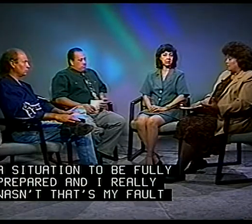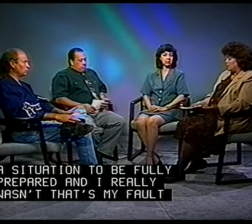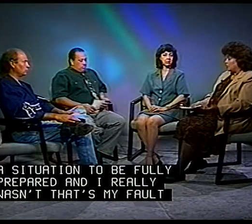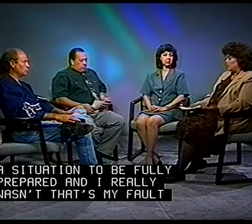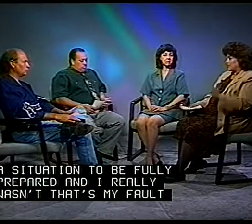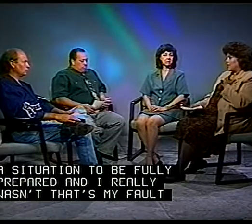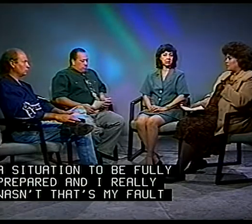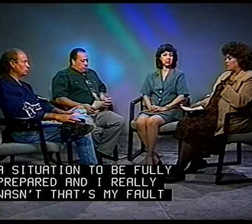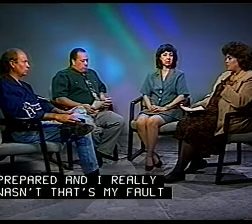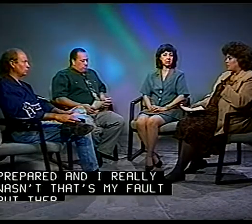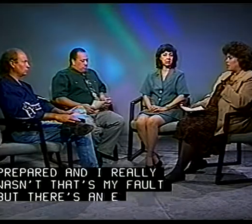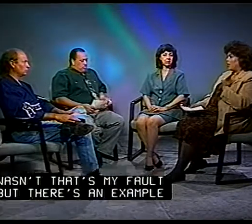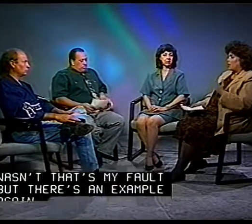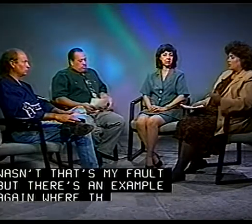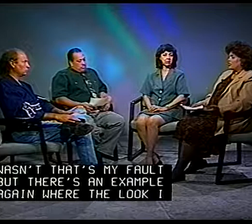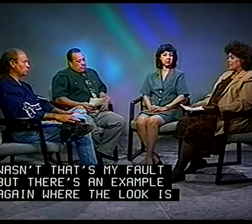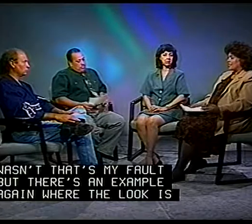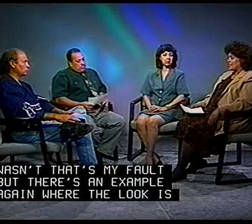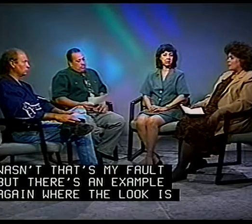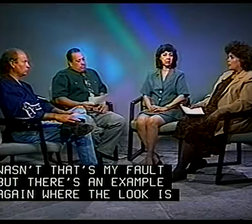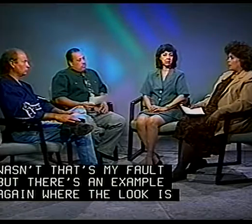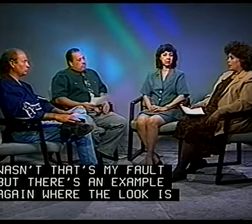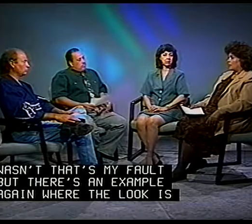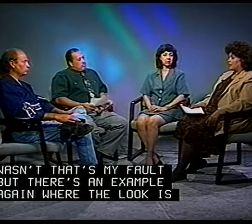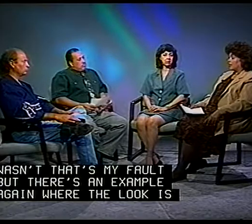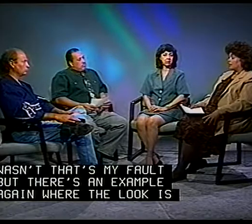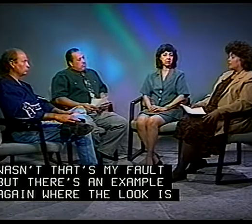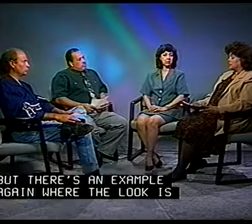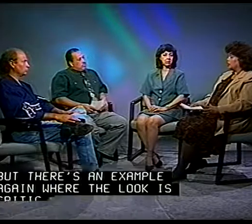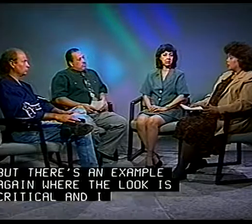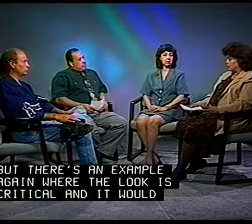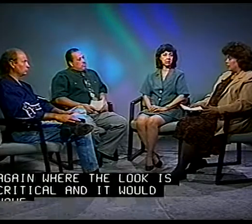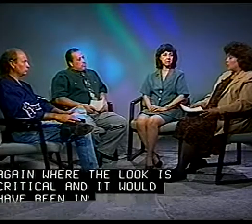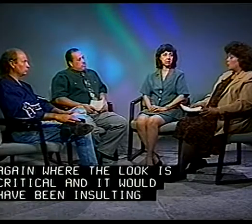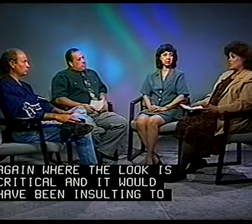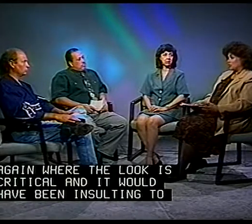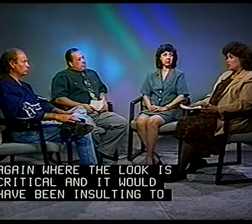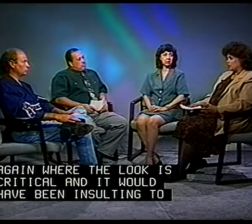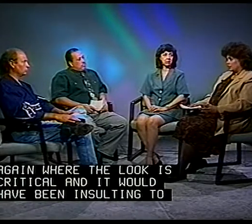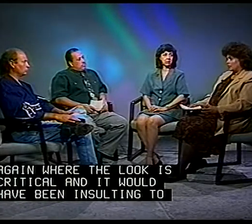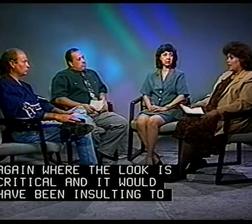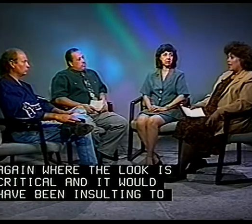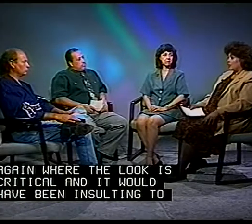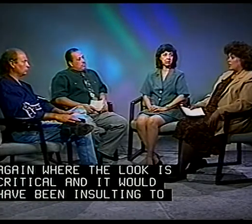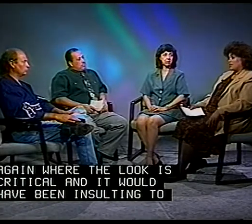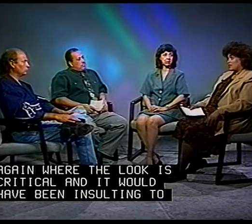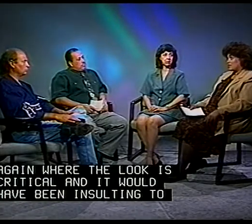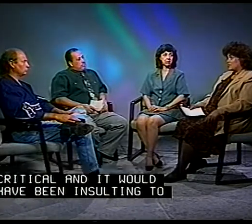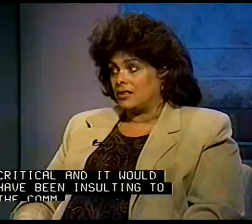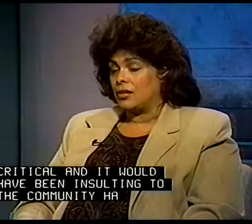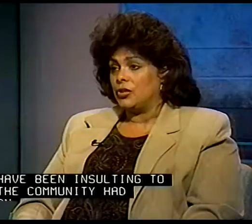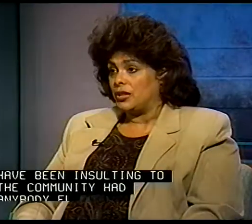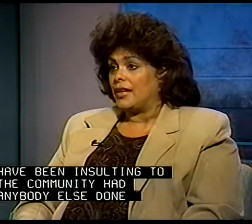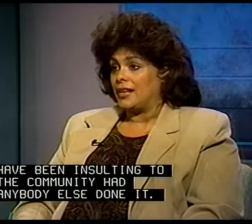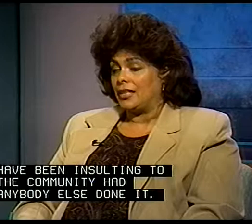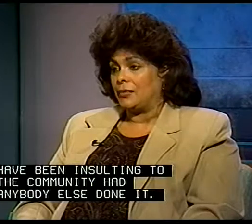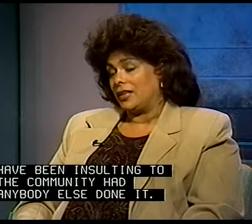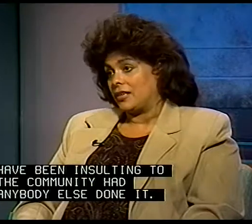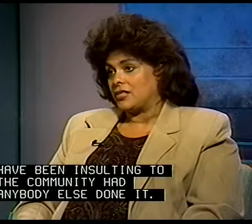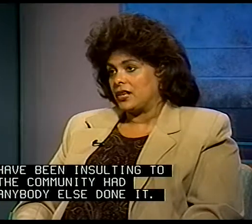really wasn't. That was my fault. But there's an example where, again, the look was critical and would have been insulting to the community had anybody else done